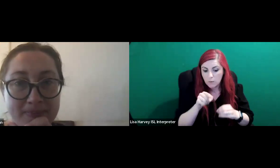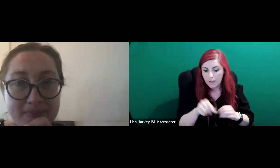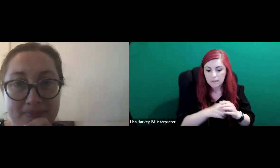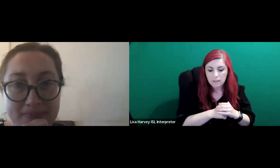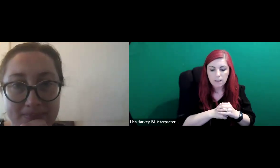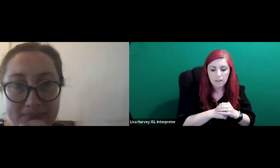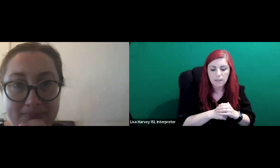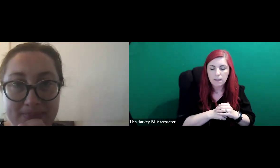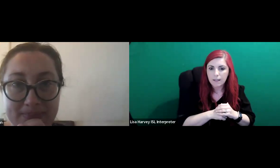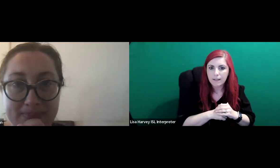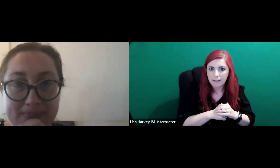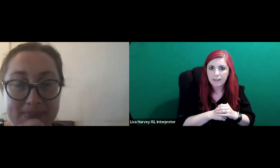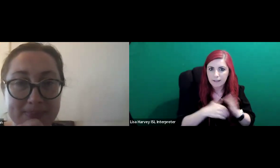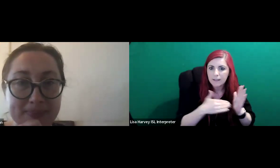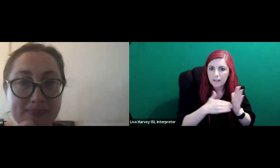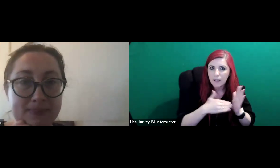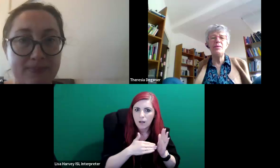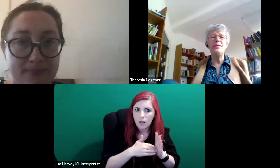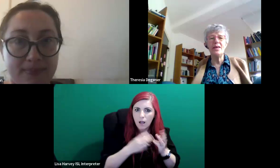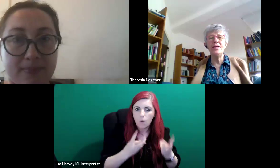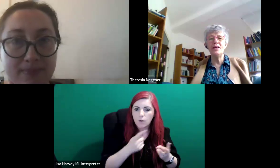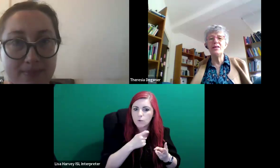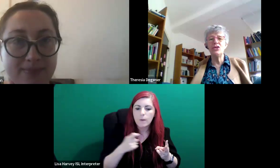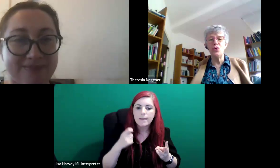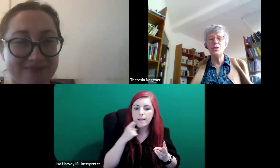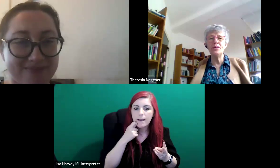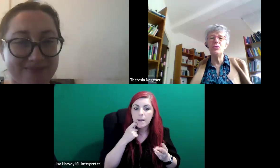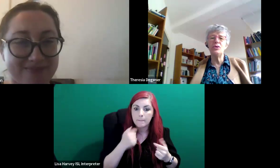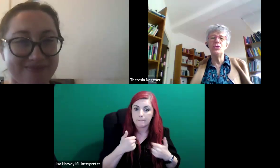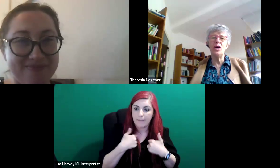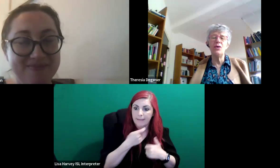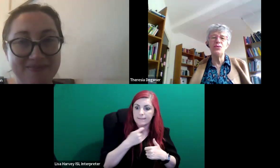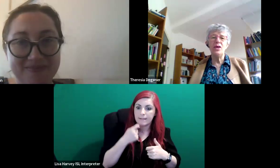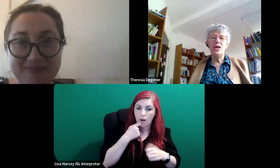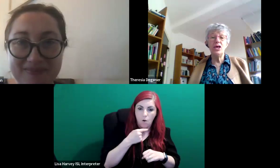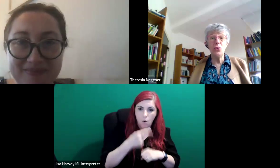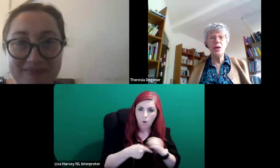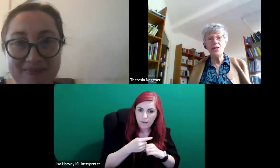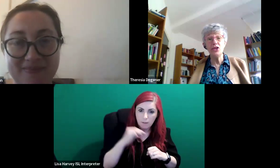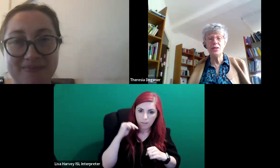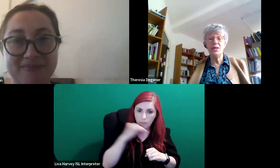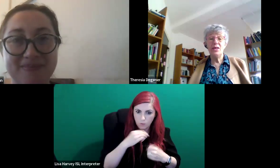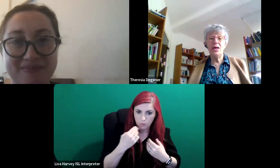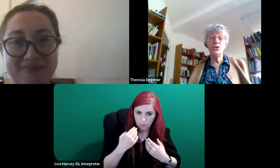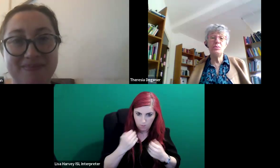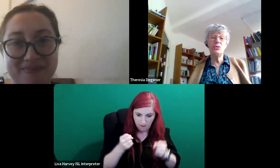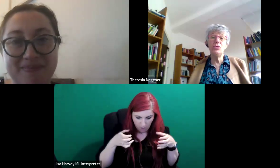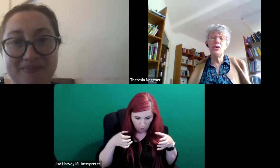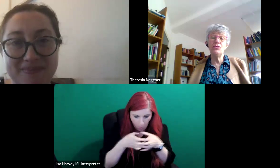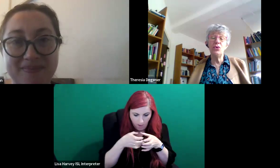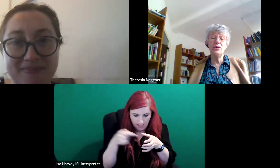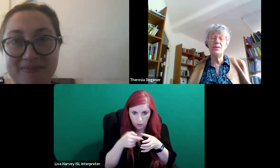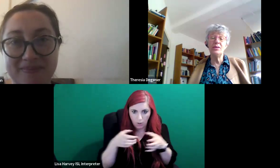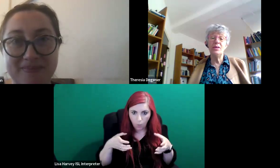wanted to say that despite me saying that it is always important to have a coalition and to speak